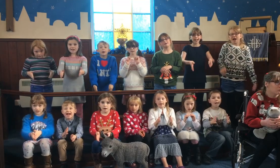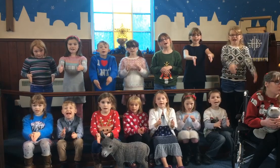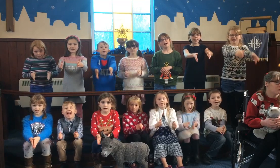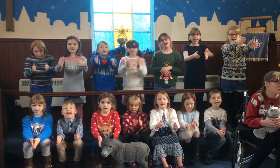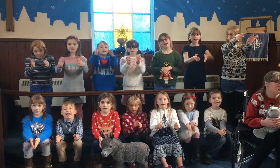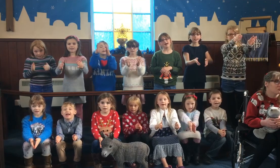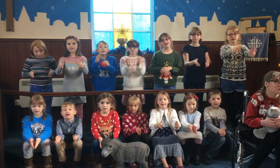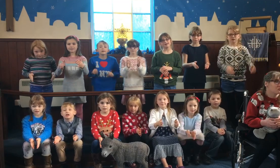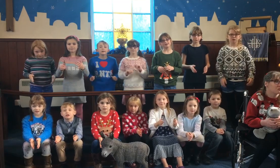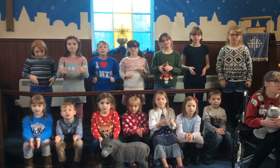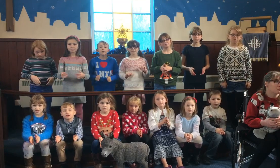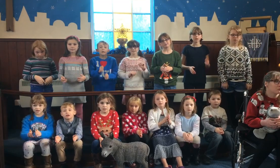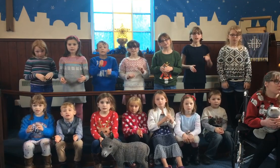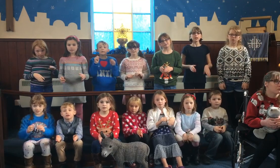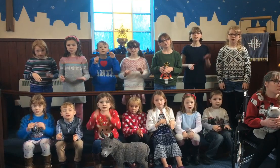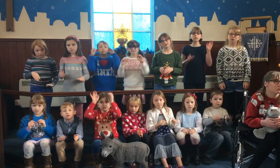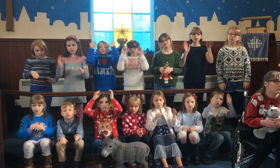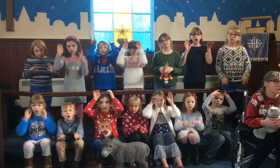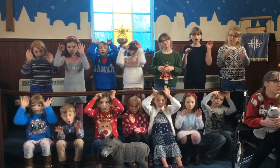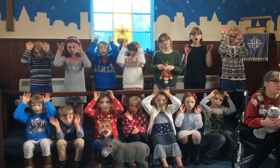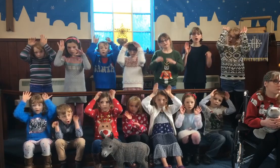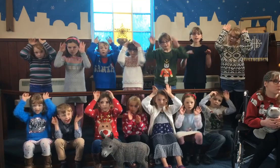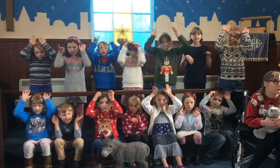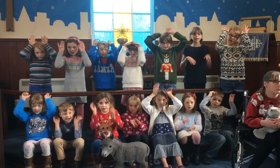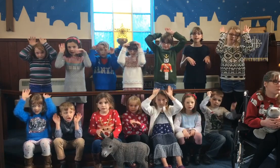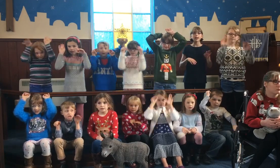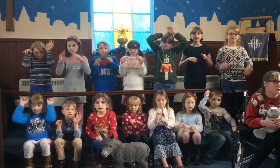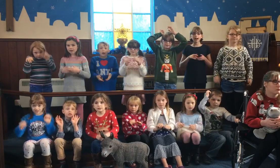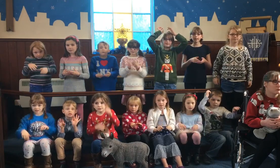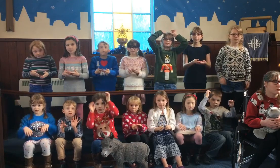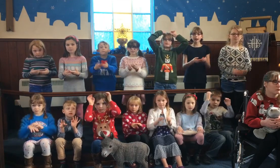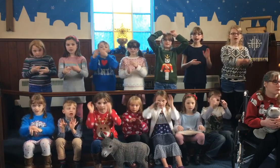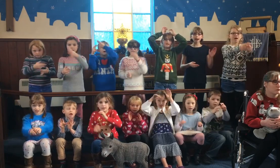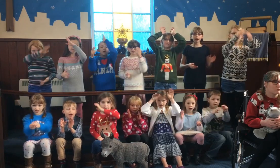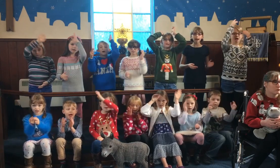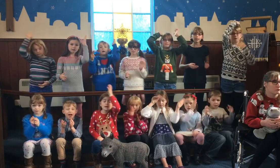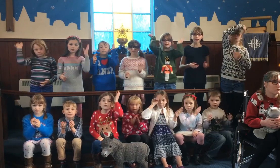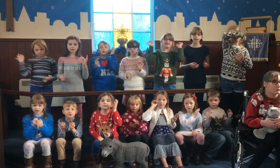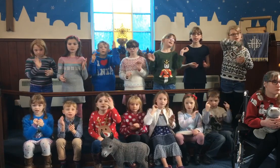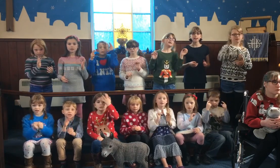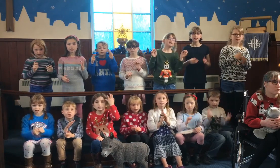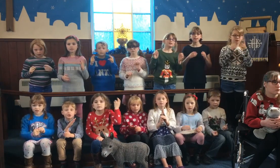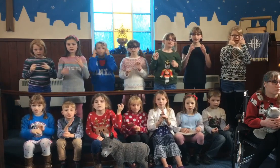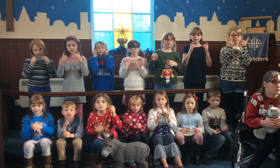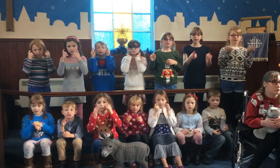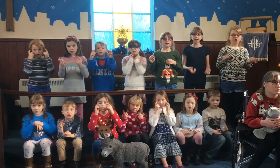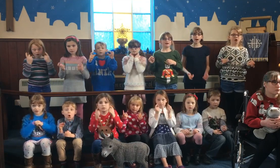inside. Little donkey, little donkey, Mary takes me